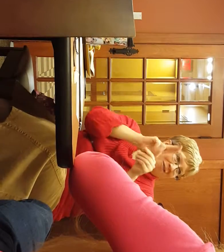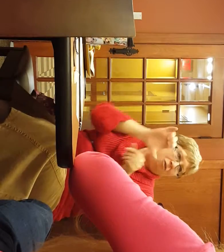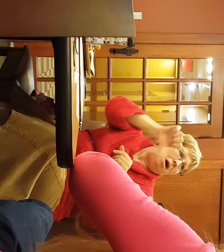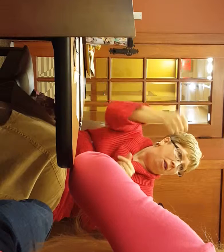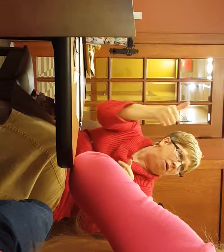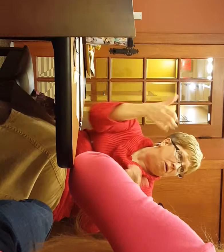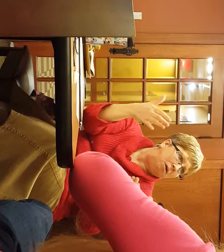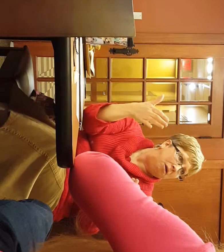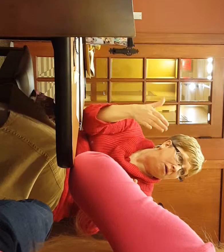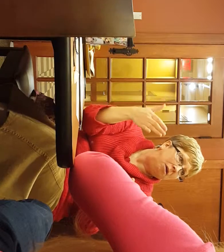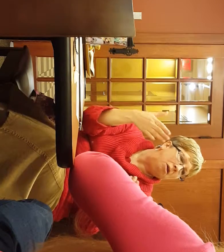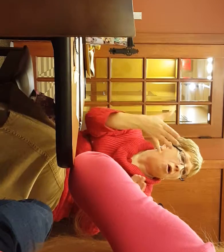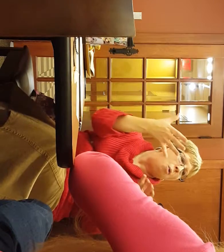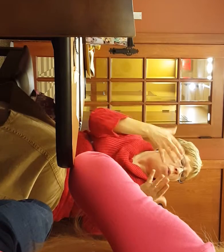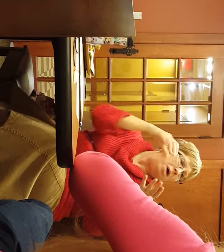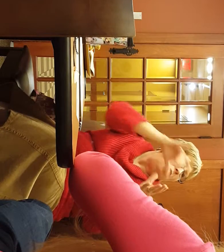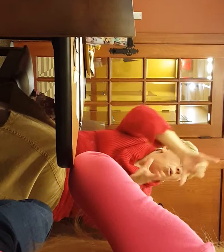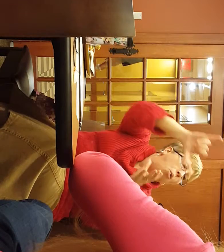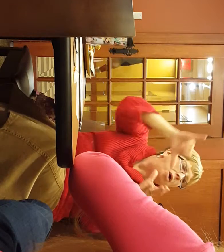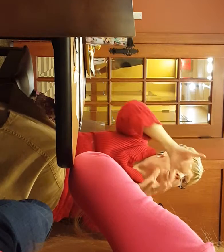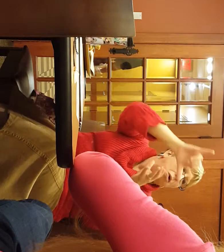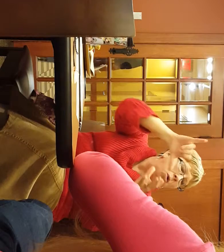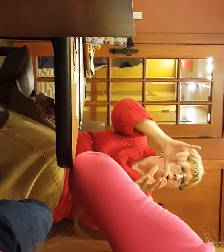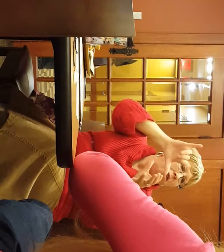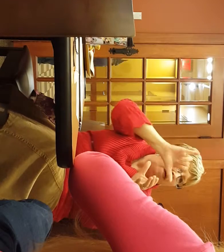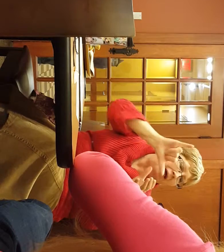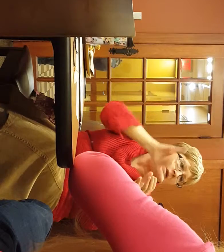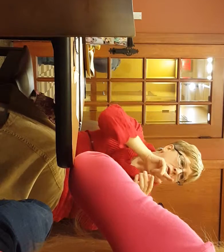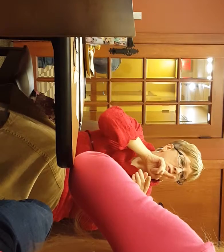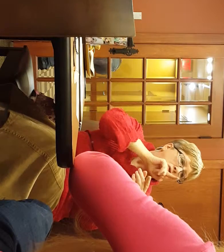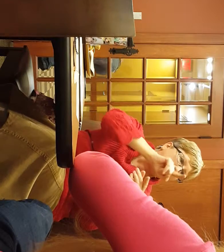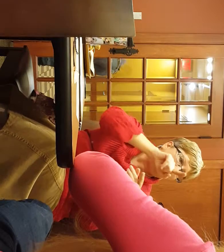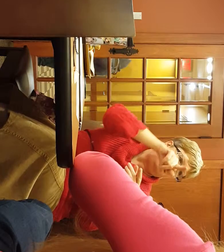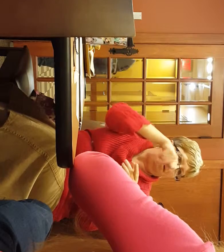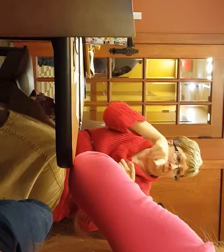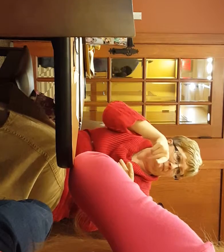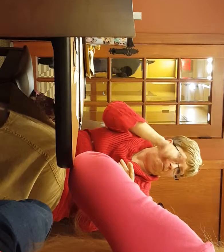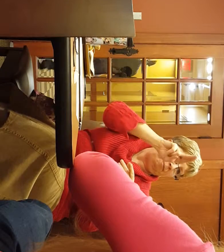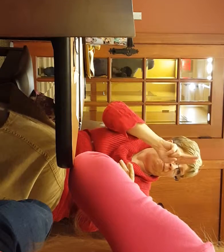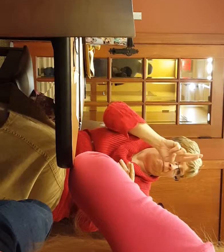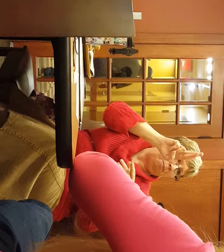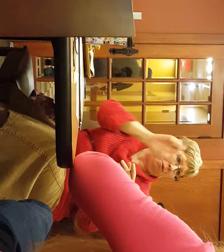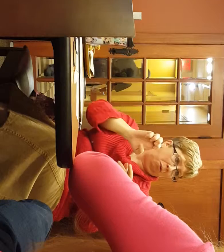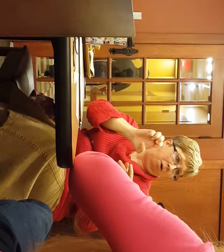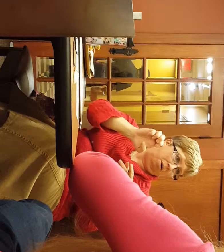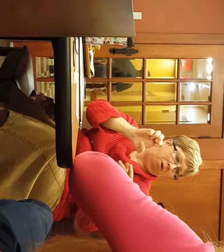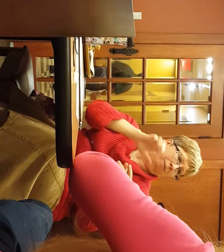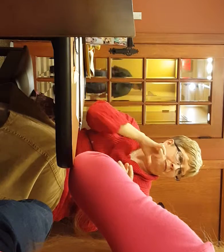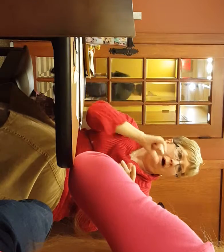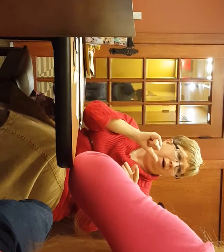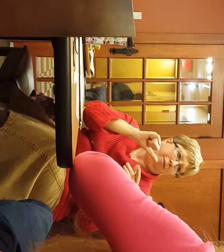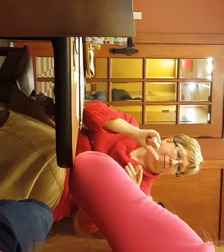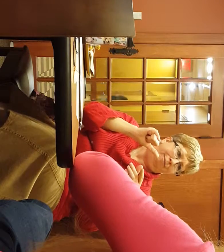an oil with the abilities that frankincense has, for skin nourishment and brain health, to make sure you get all